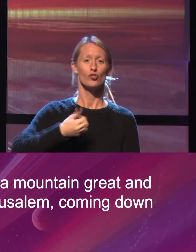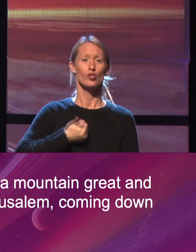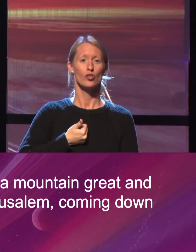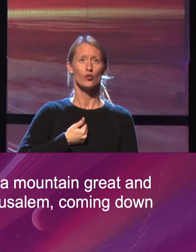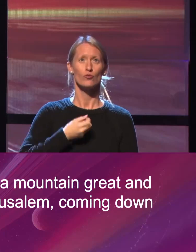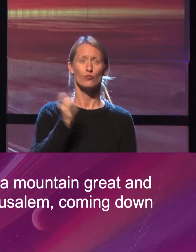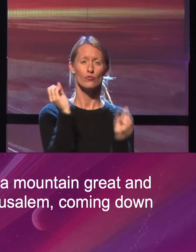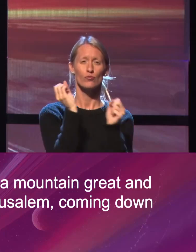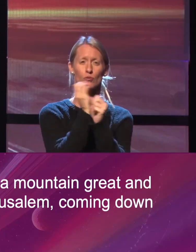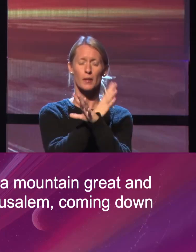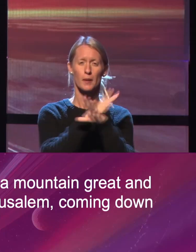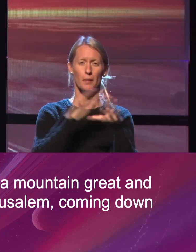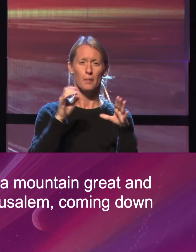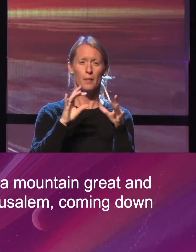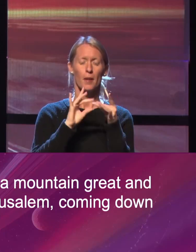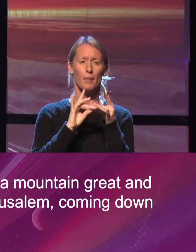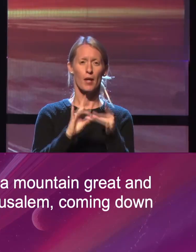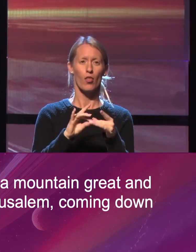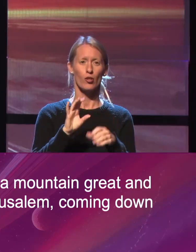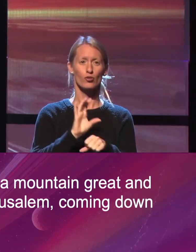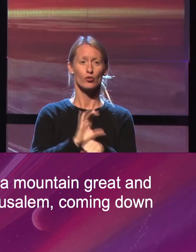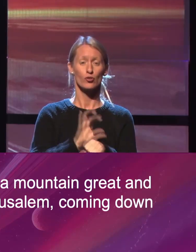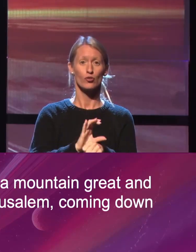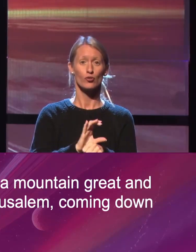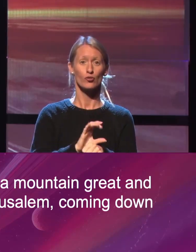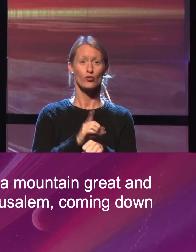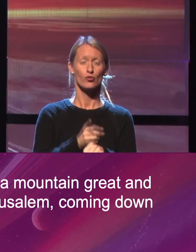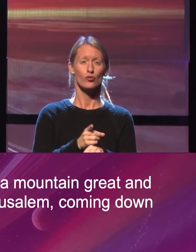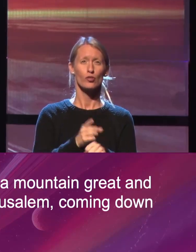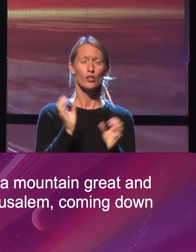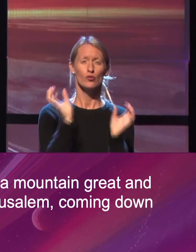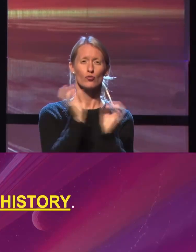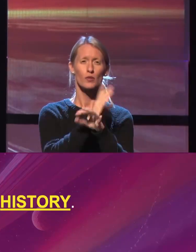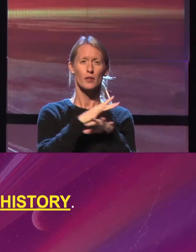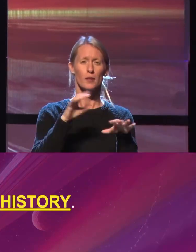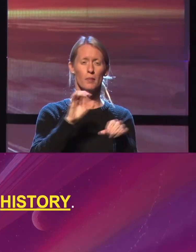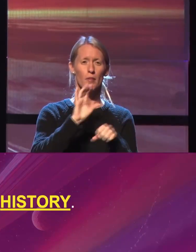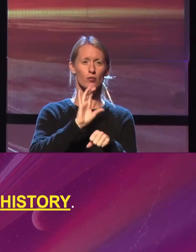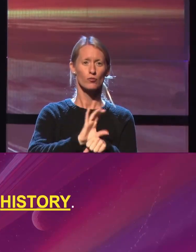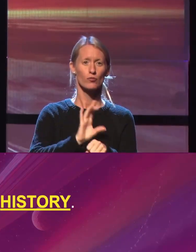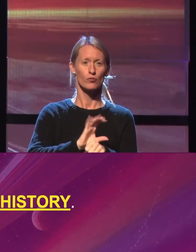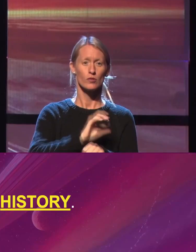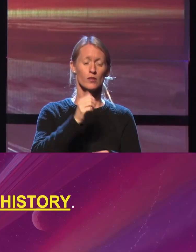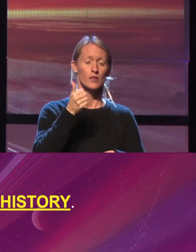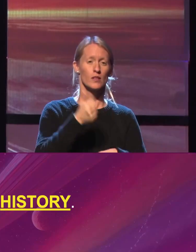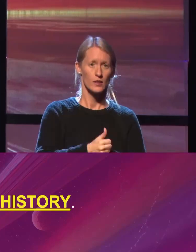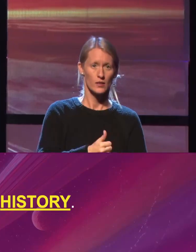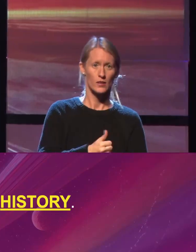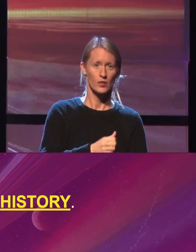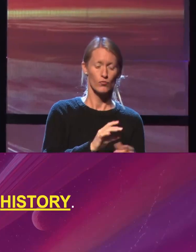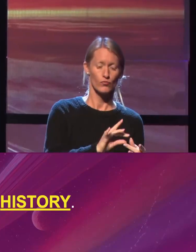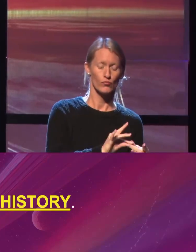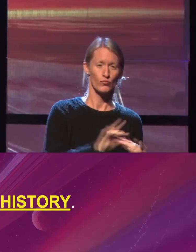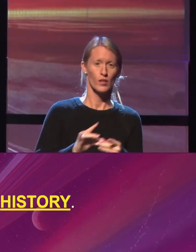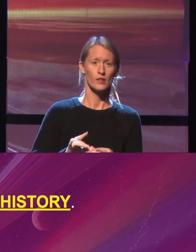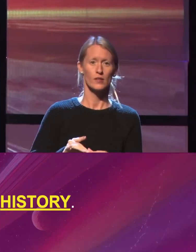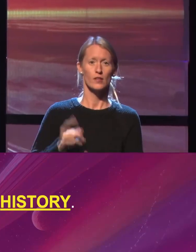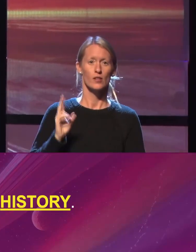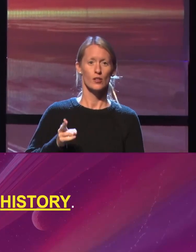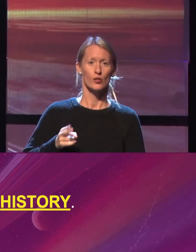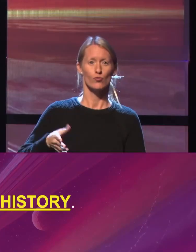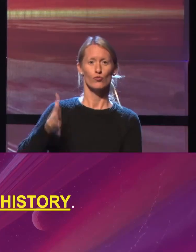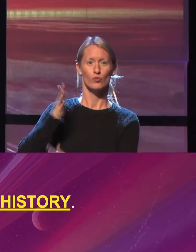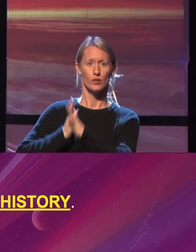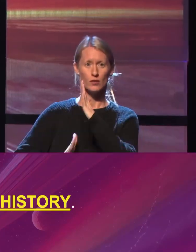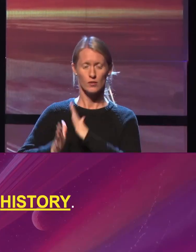church. The first thing is this, that John dreamed of a church that was grounded in history. For John, the New